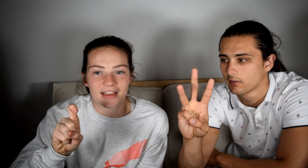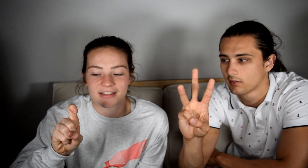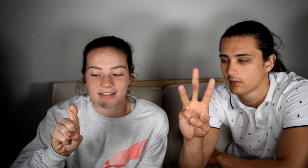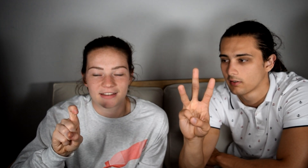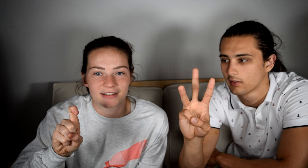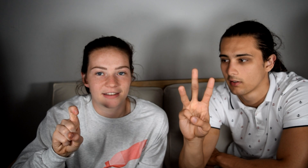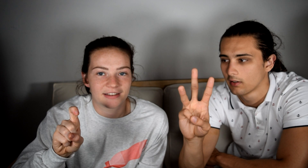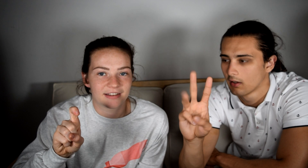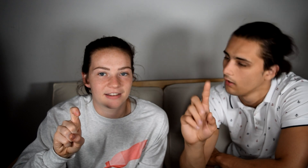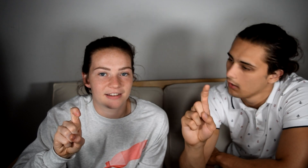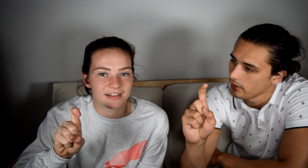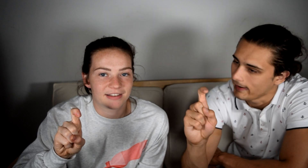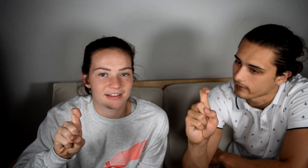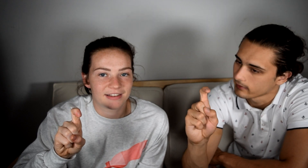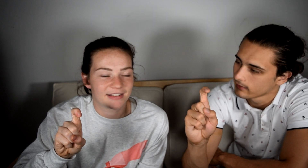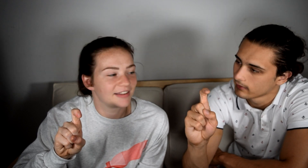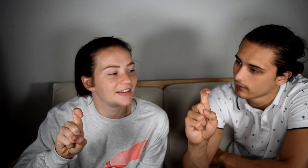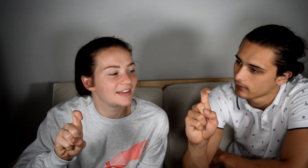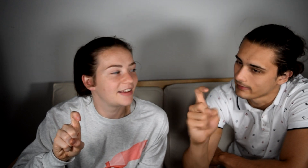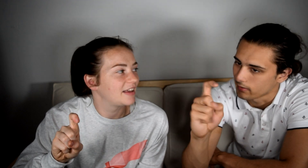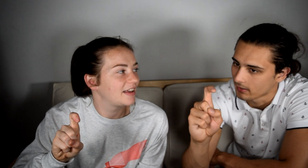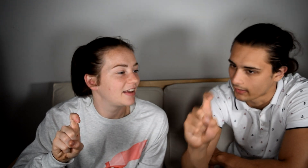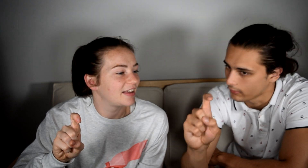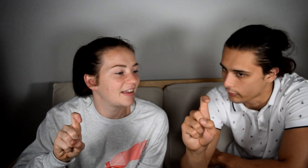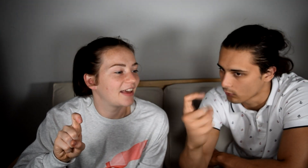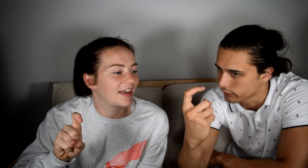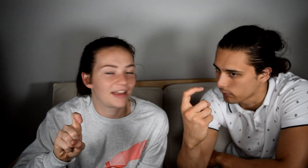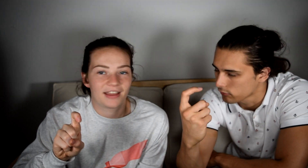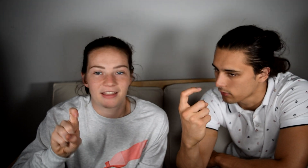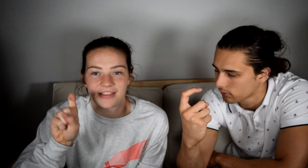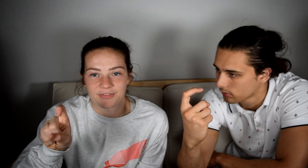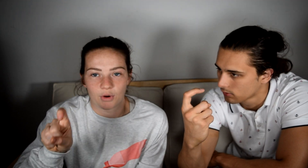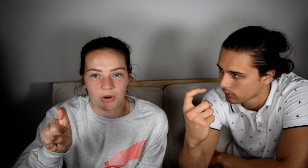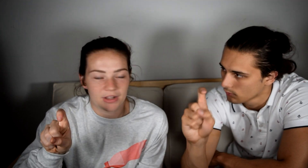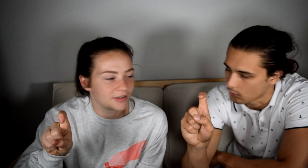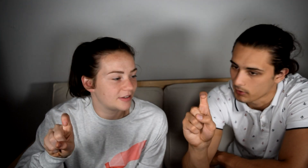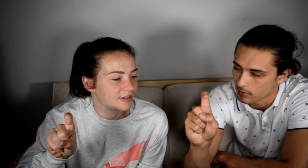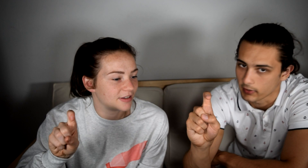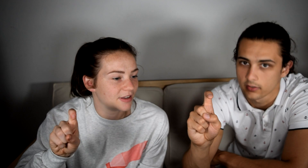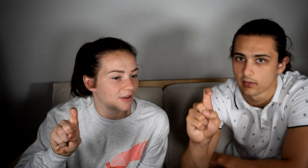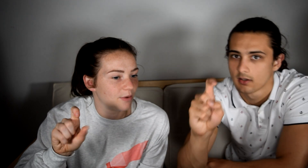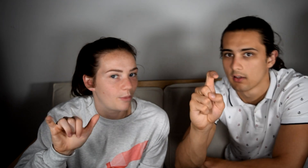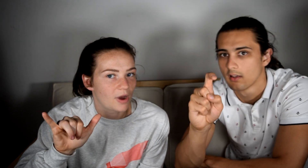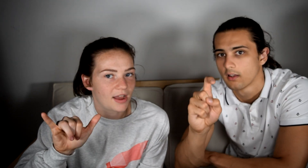X. X. That direction or this direction? Forward. Forward. Perfect. Y.